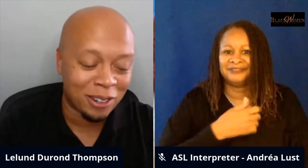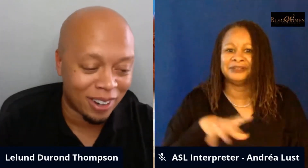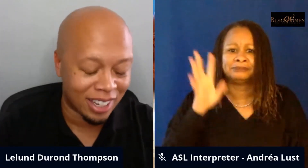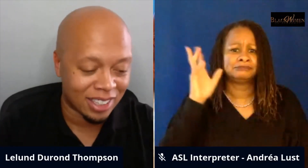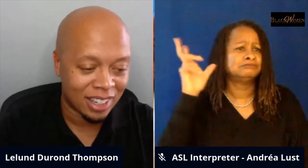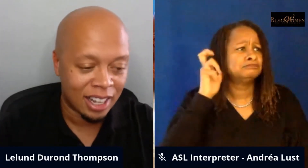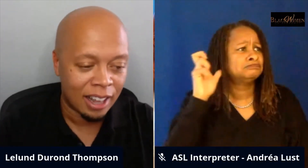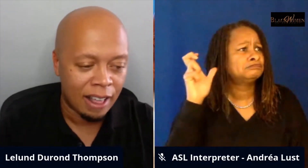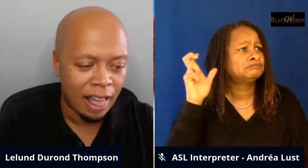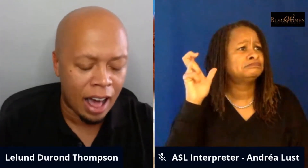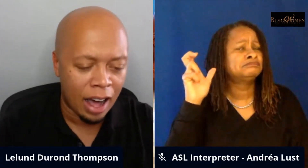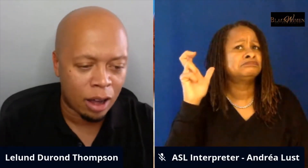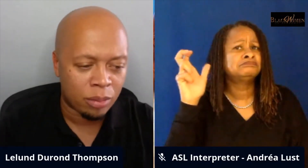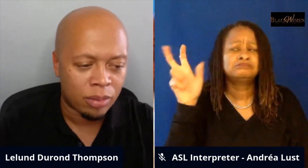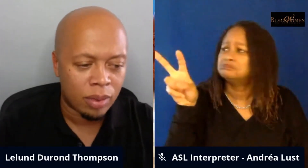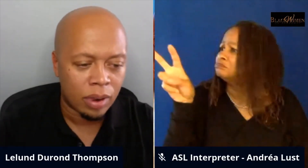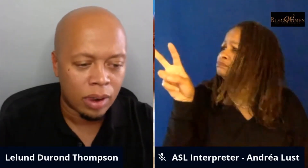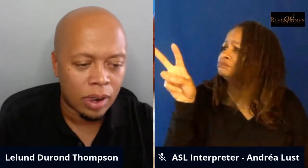strange noise